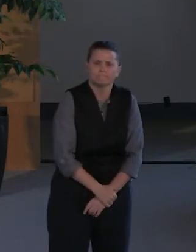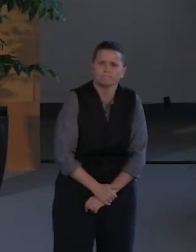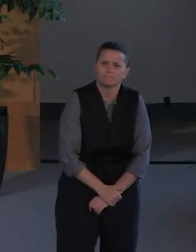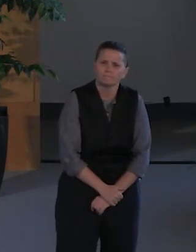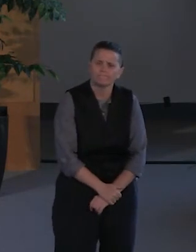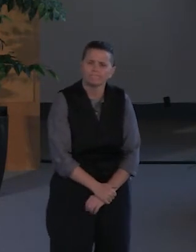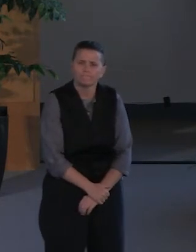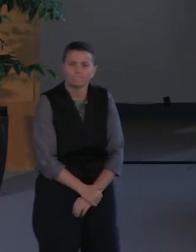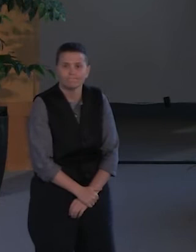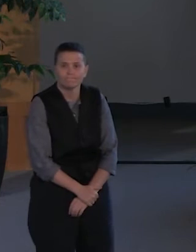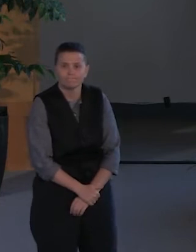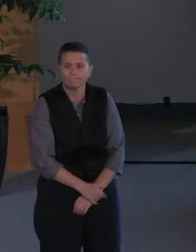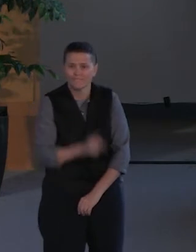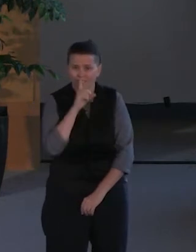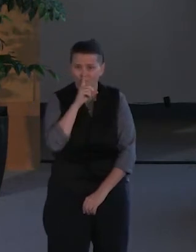It's wonderful.